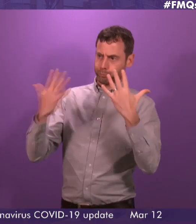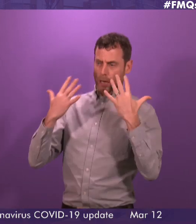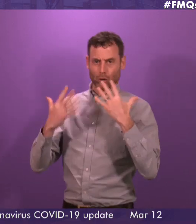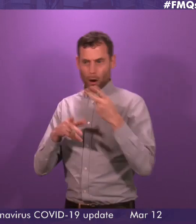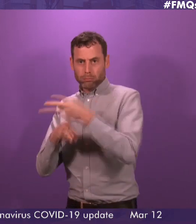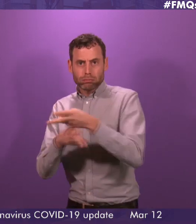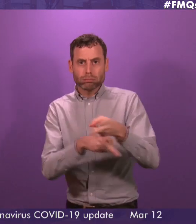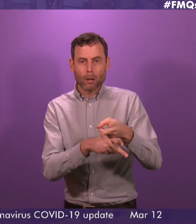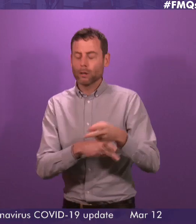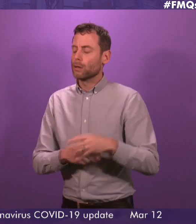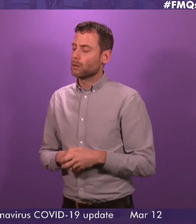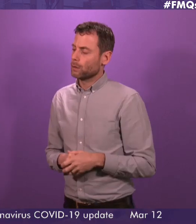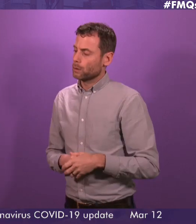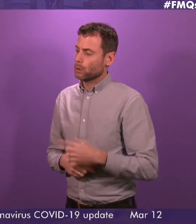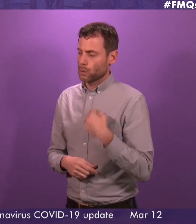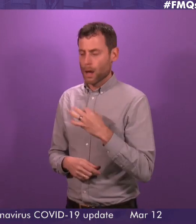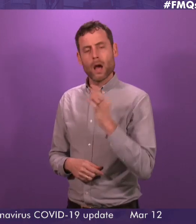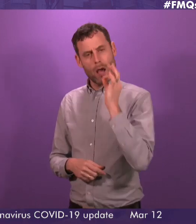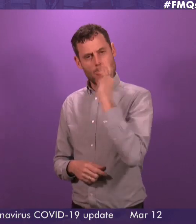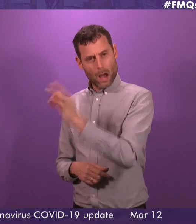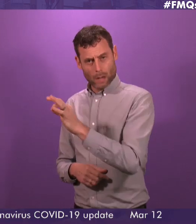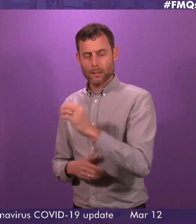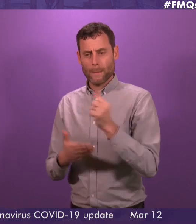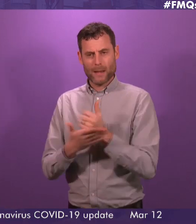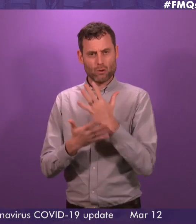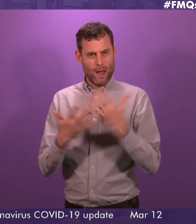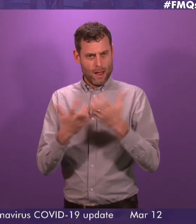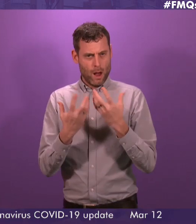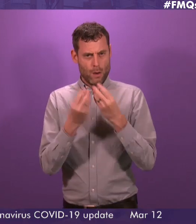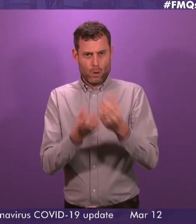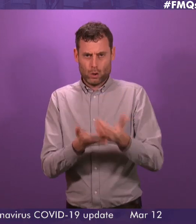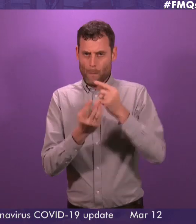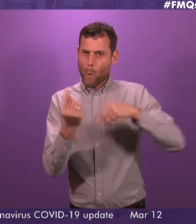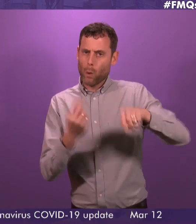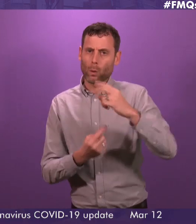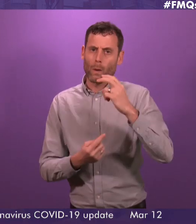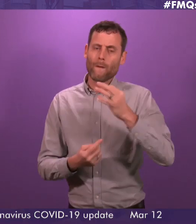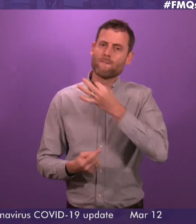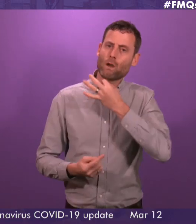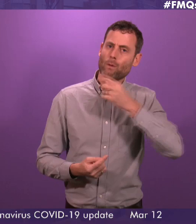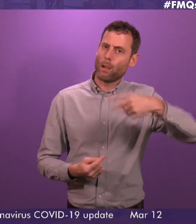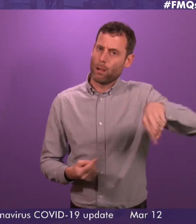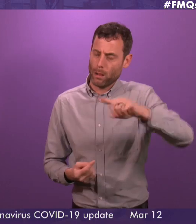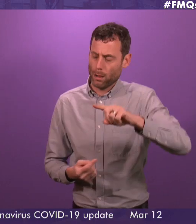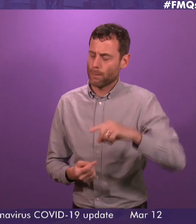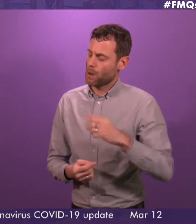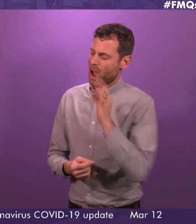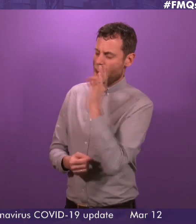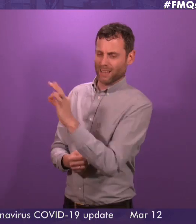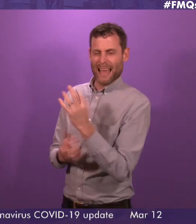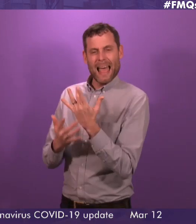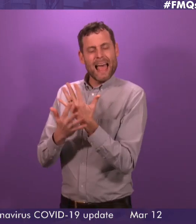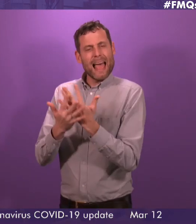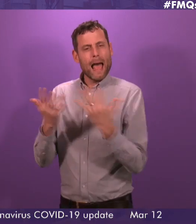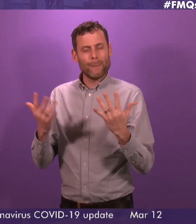for the most vulnerable patients in our society which will need support, further to my question I asked last week, how many additional intensive care beds have